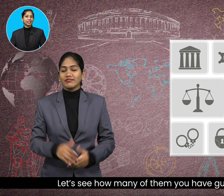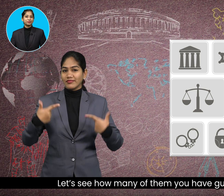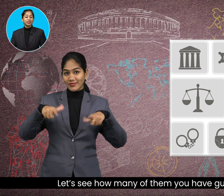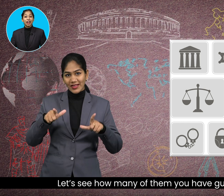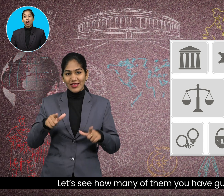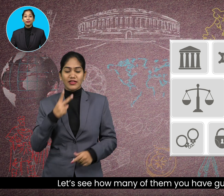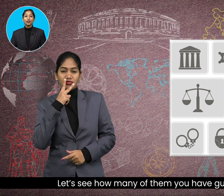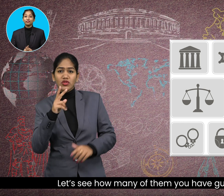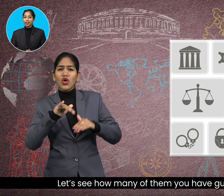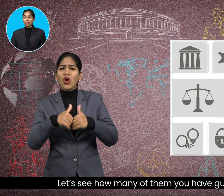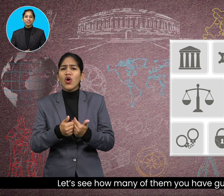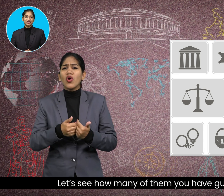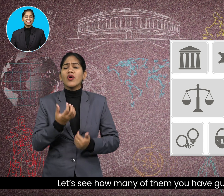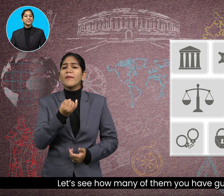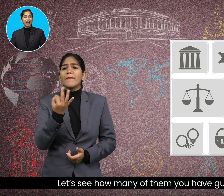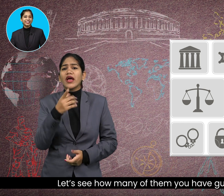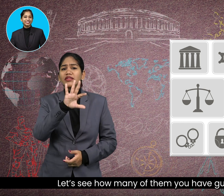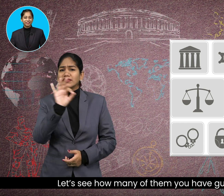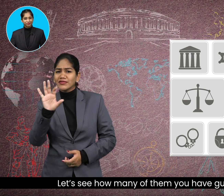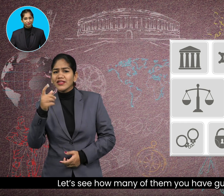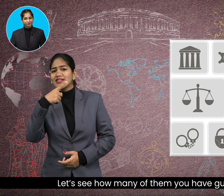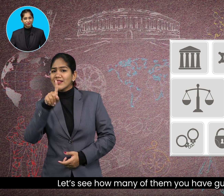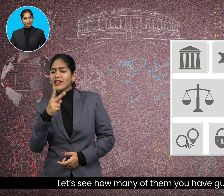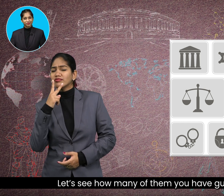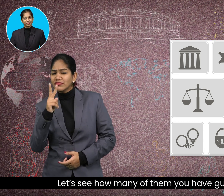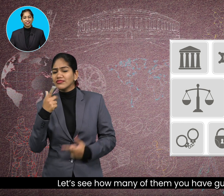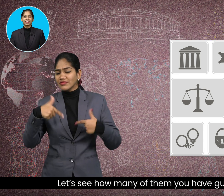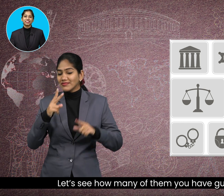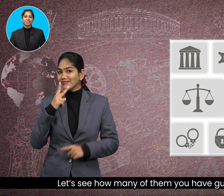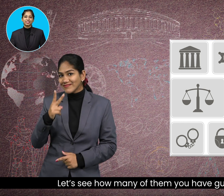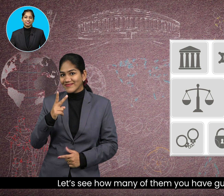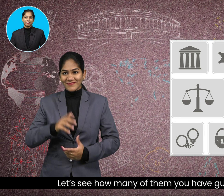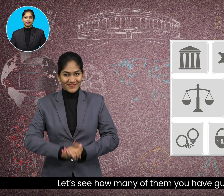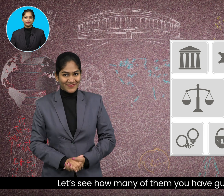Let's see how many of them you have guessed right.